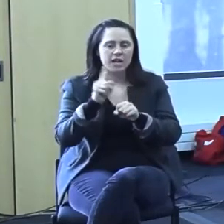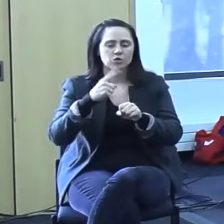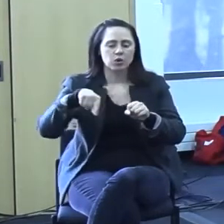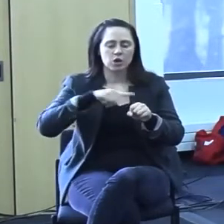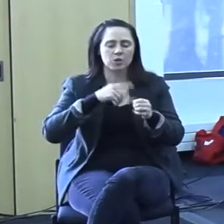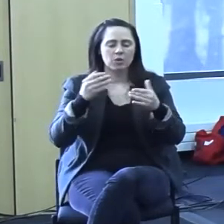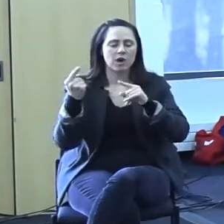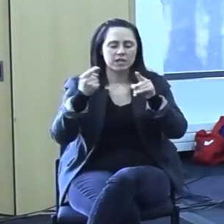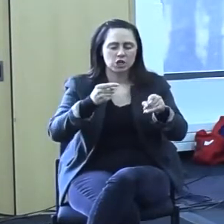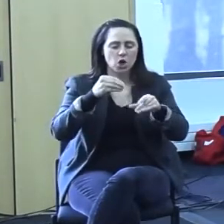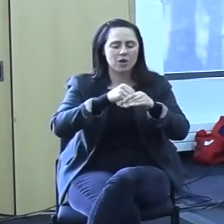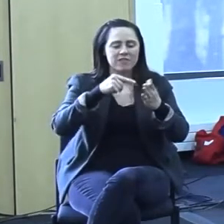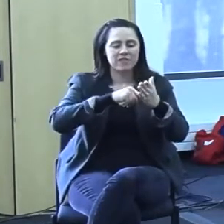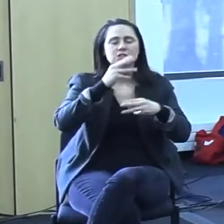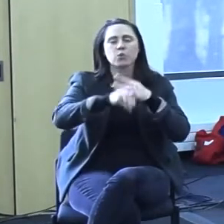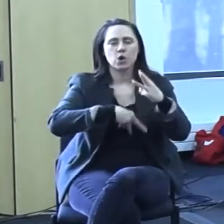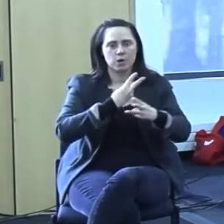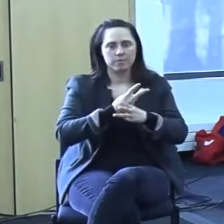world.